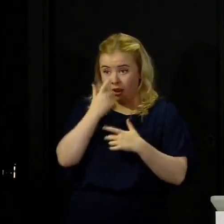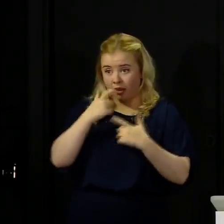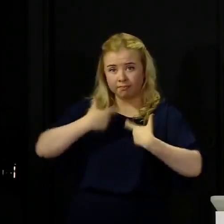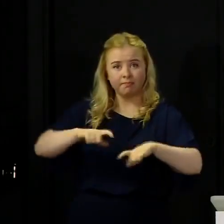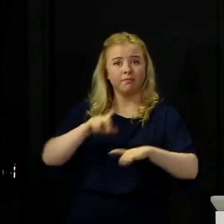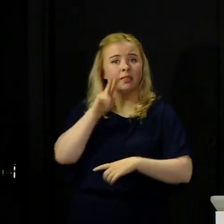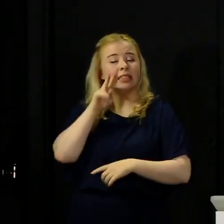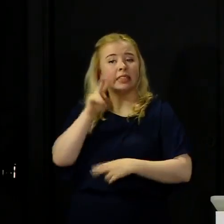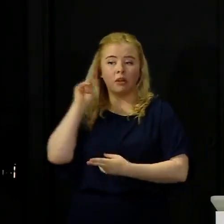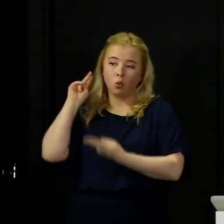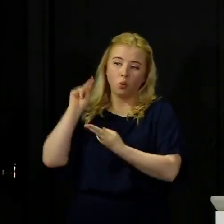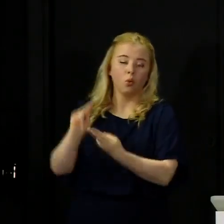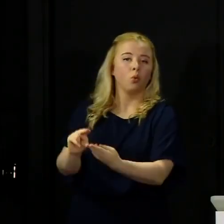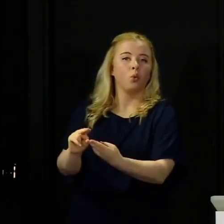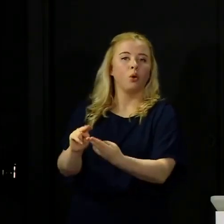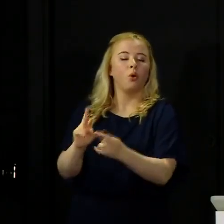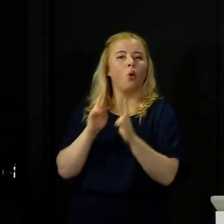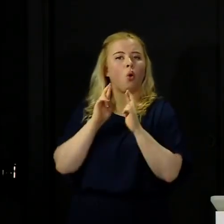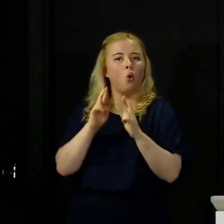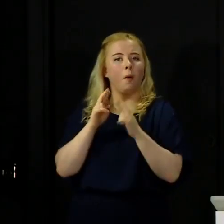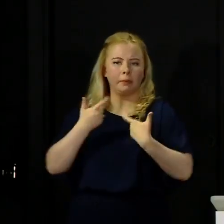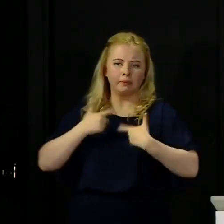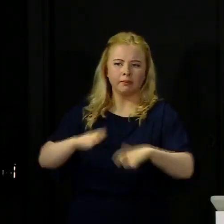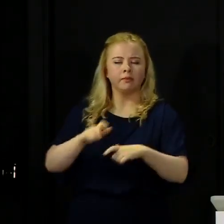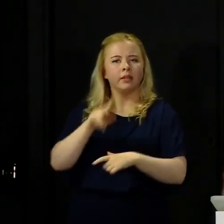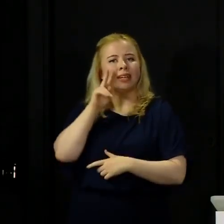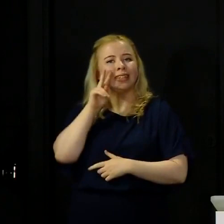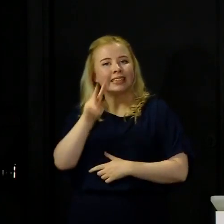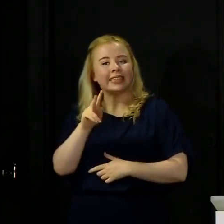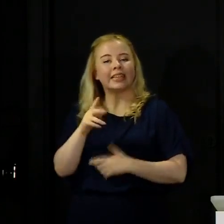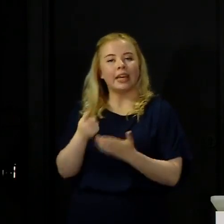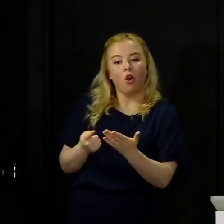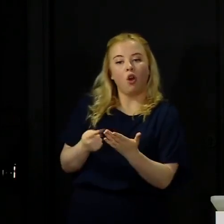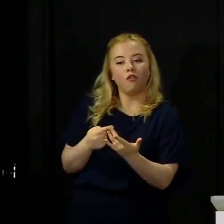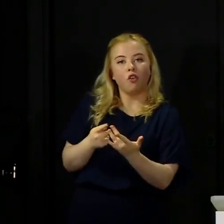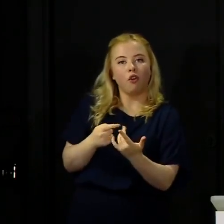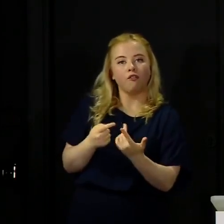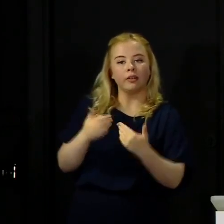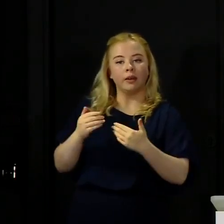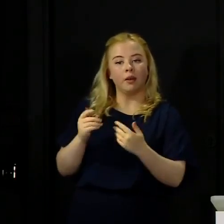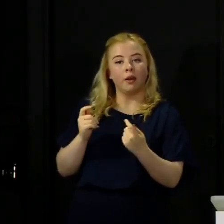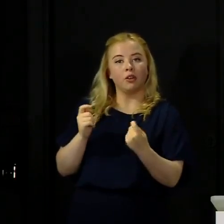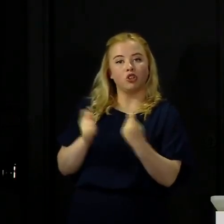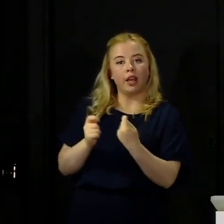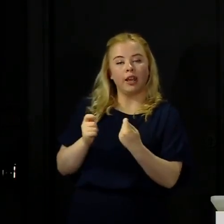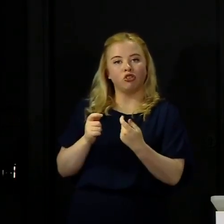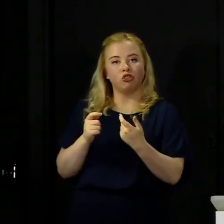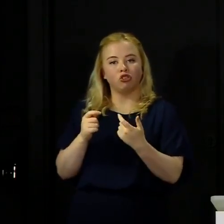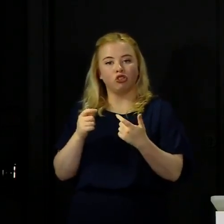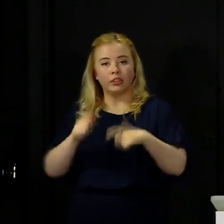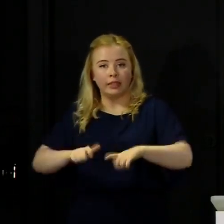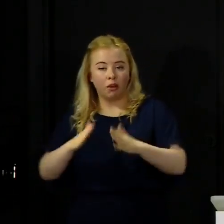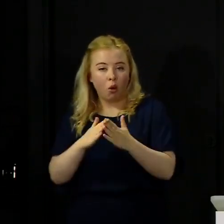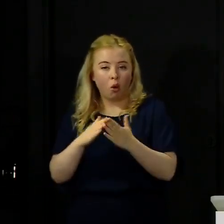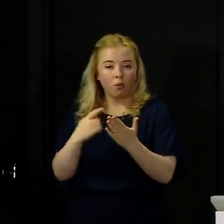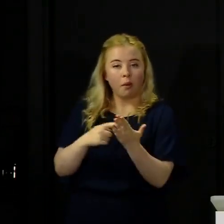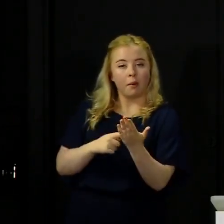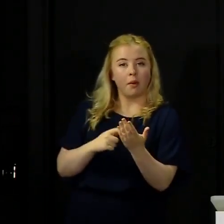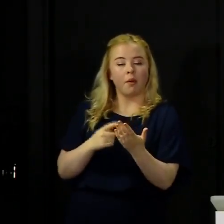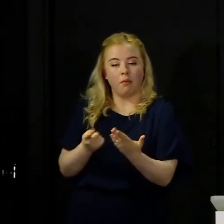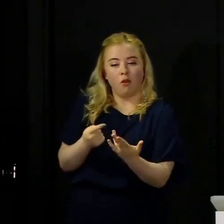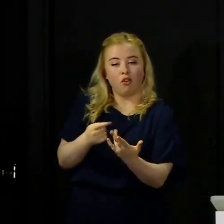see this virus suppressed, and we will continue to see easing of lockdown restrictions become much more possible in the